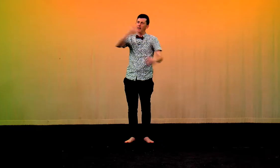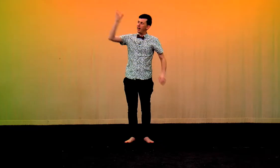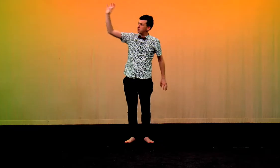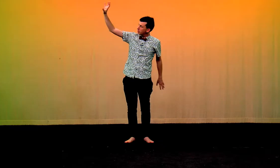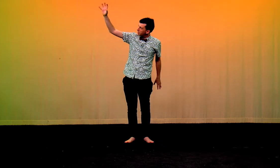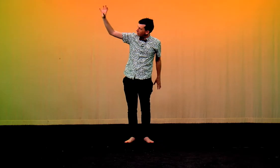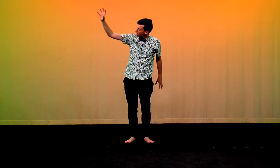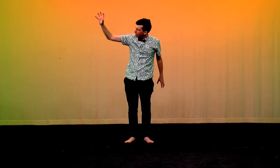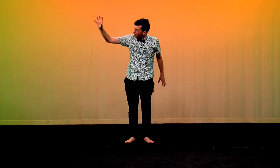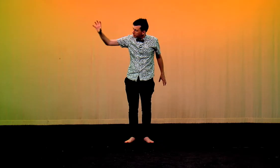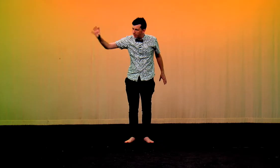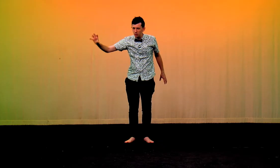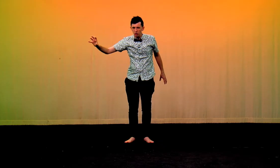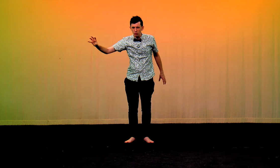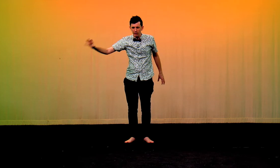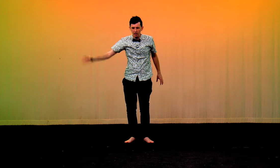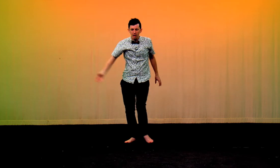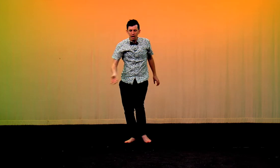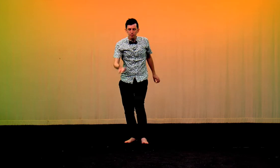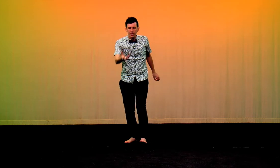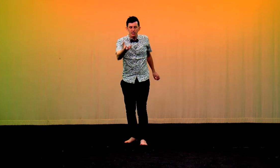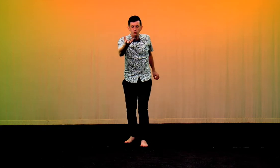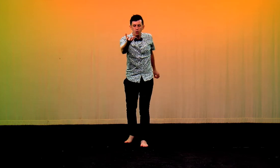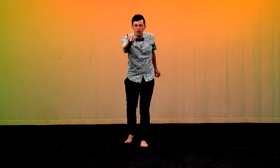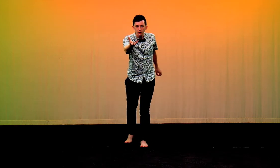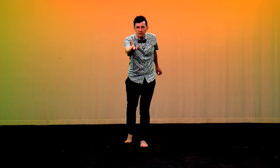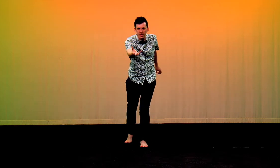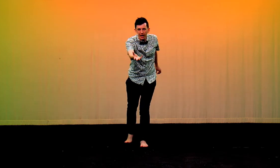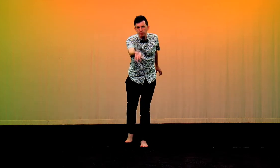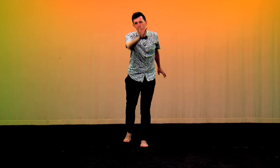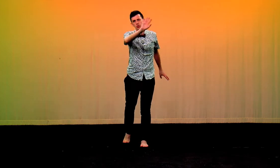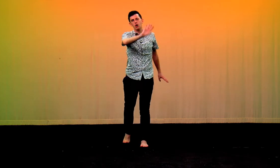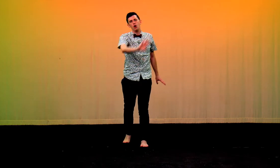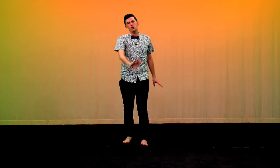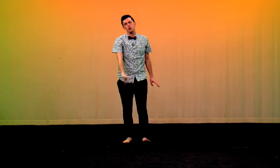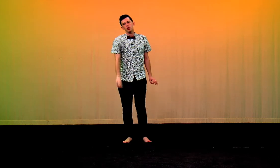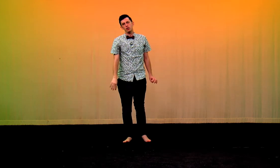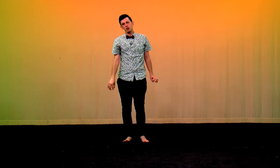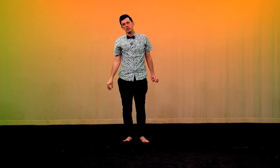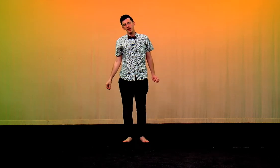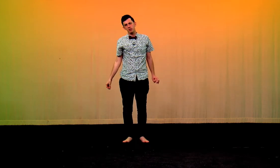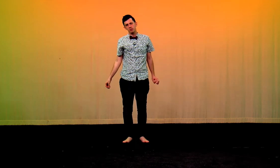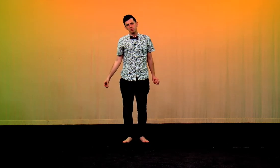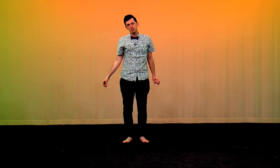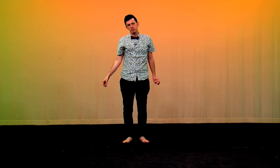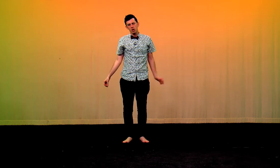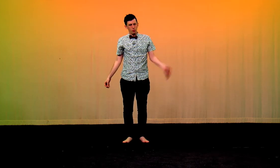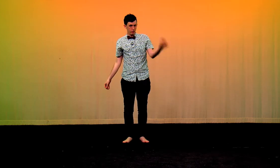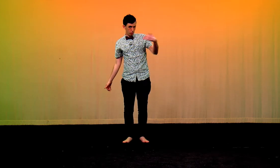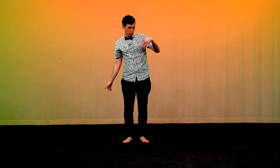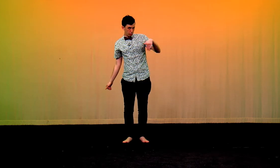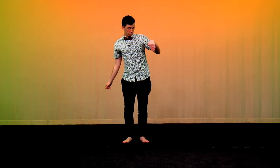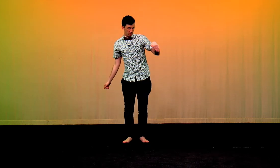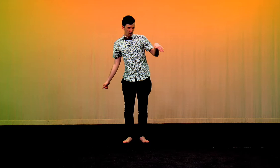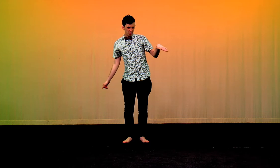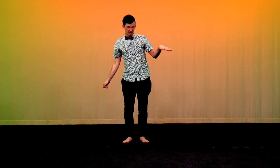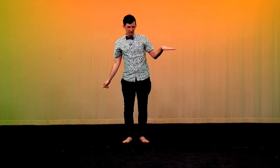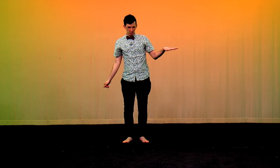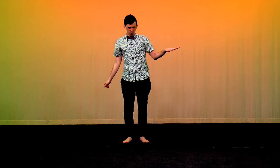And Monkey climbed down the tree and placed one of the apples on Crocodile's head. When Crocodile took it home to his